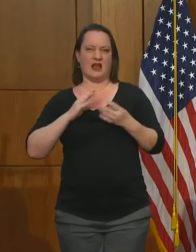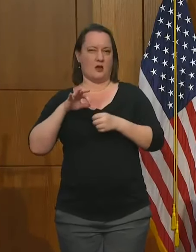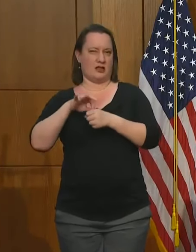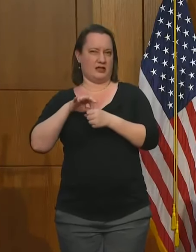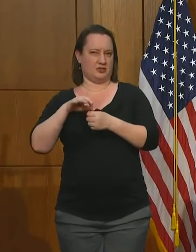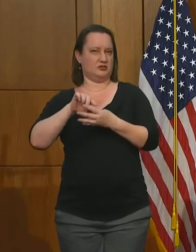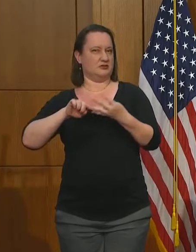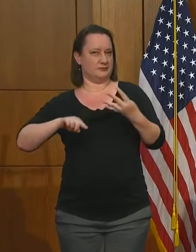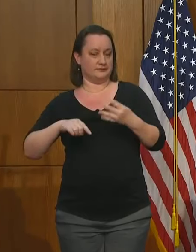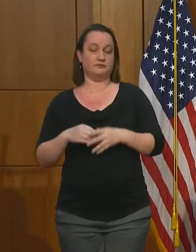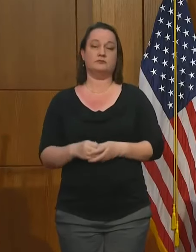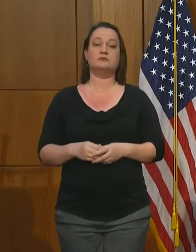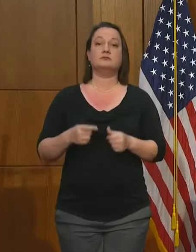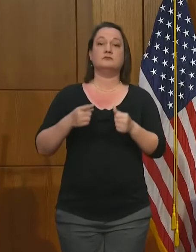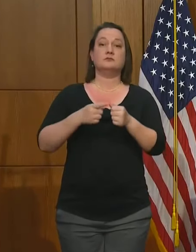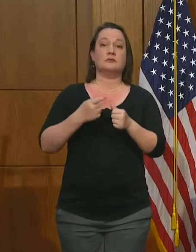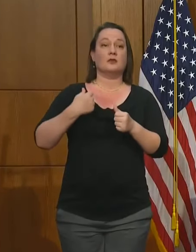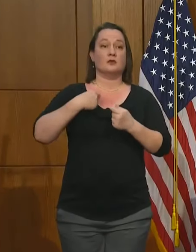doing